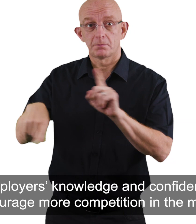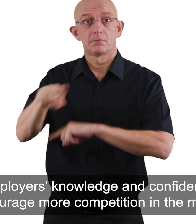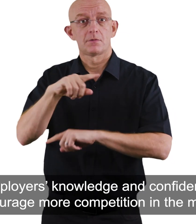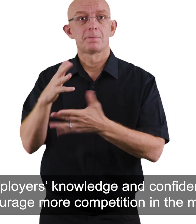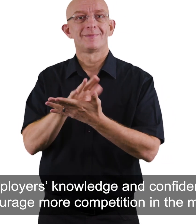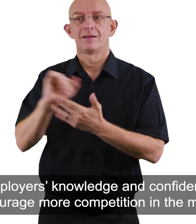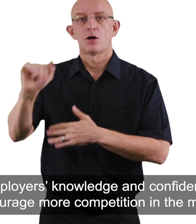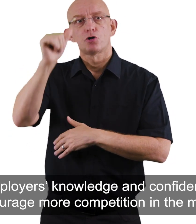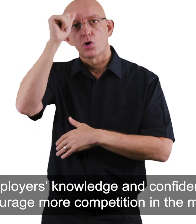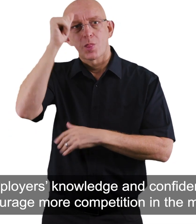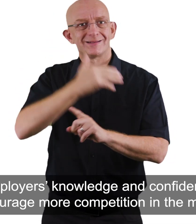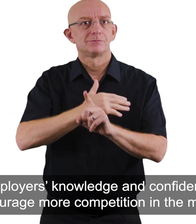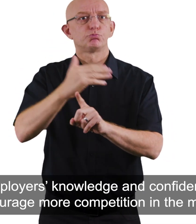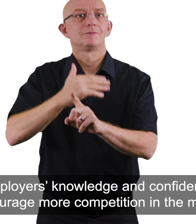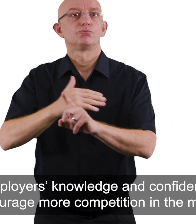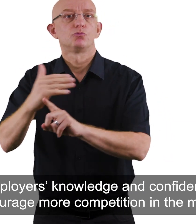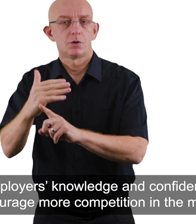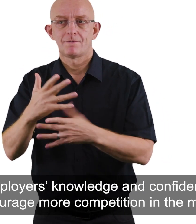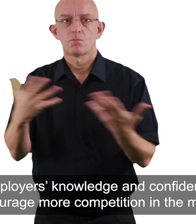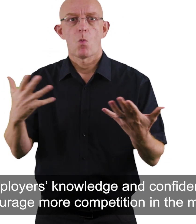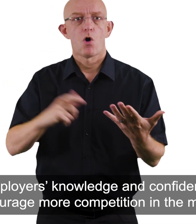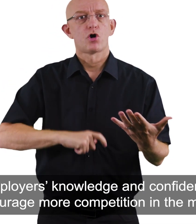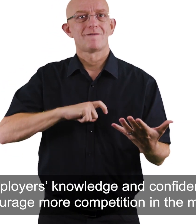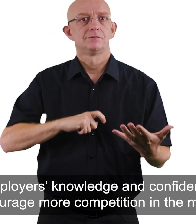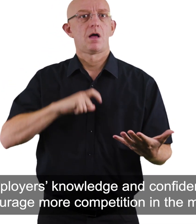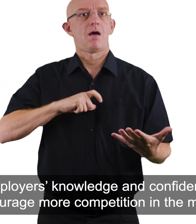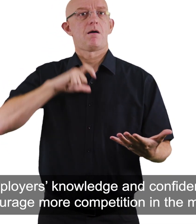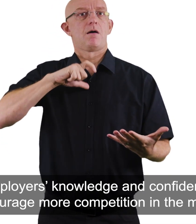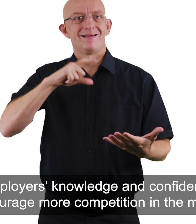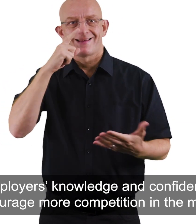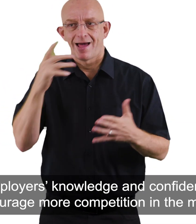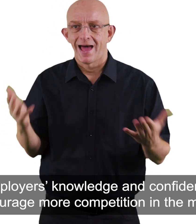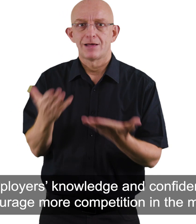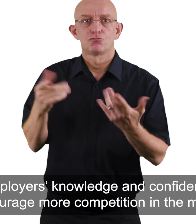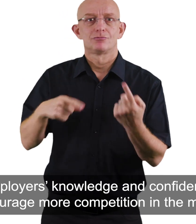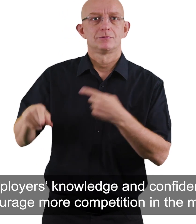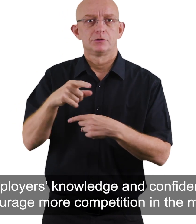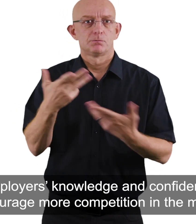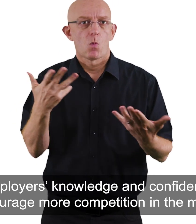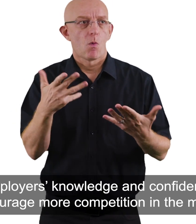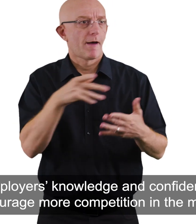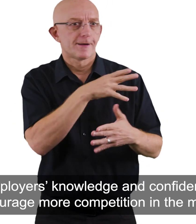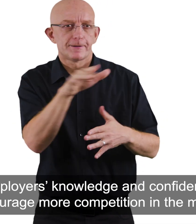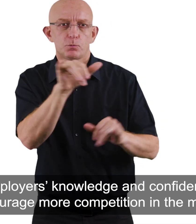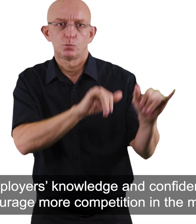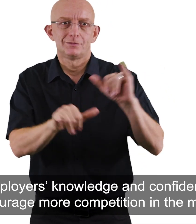Improving employers' knowledge and confidence could also encourage more competition in the